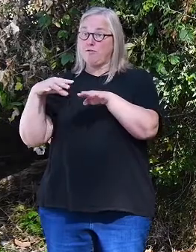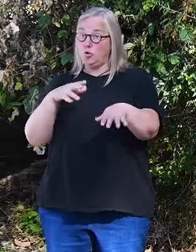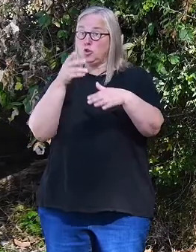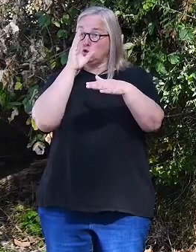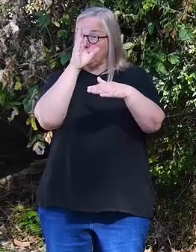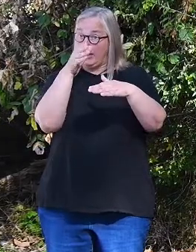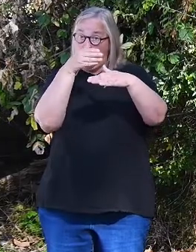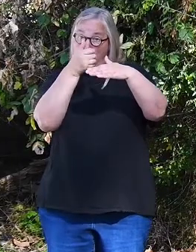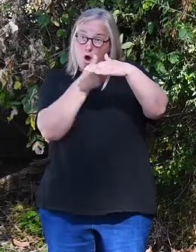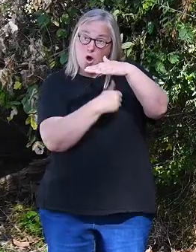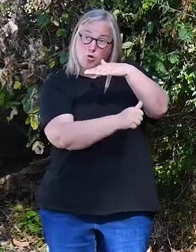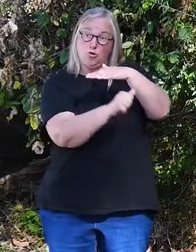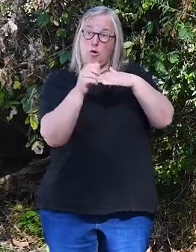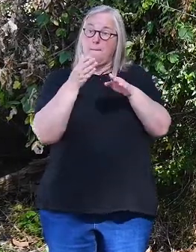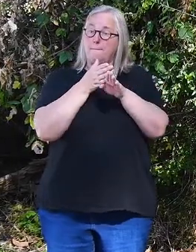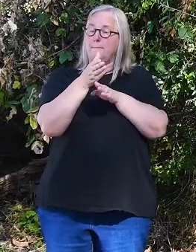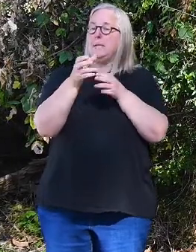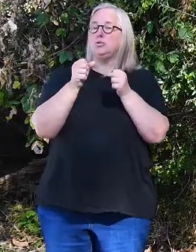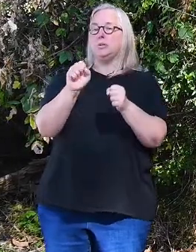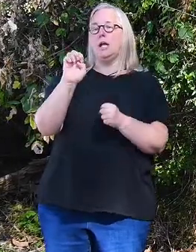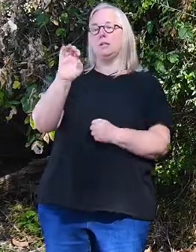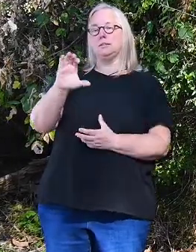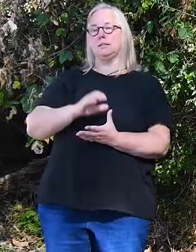Street, Ellicott City.